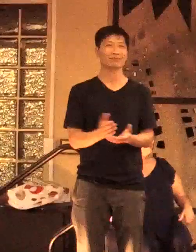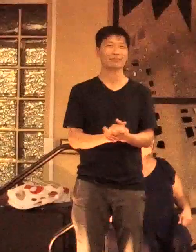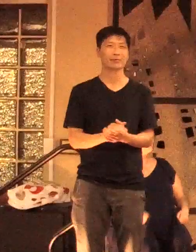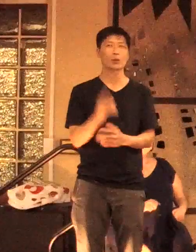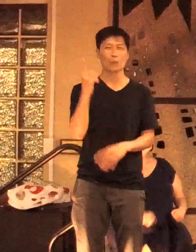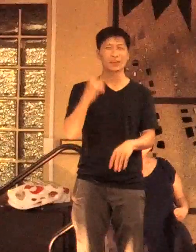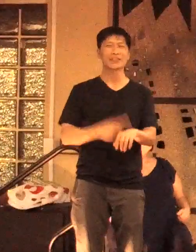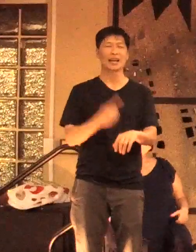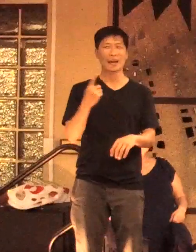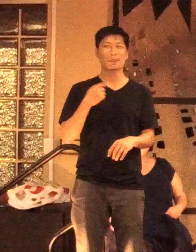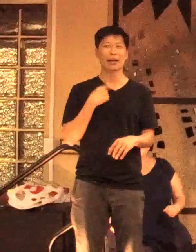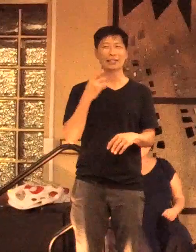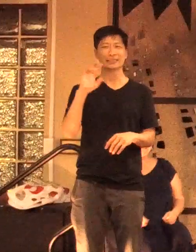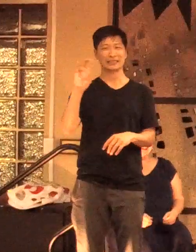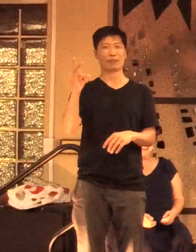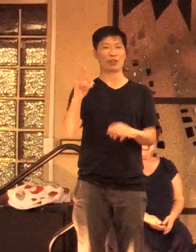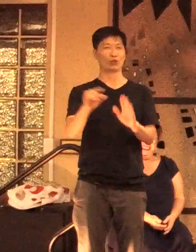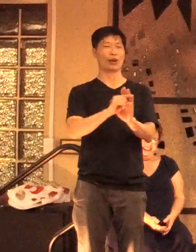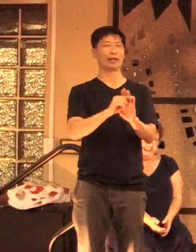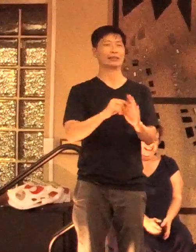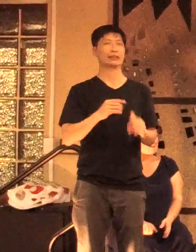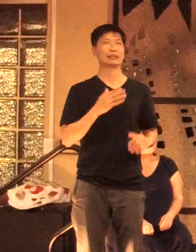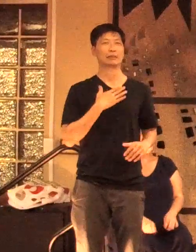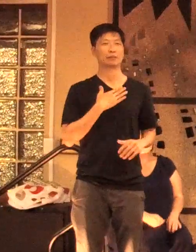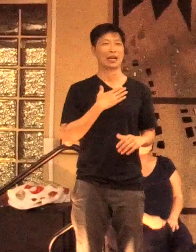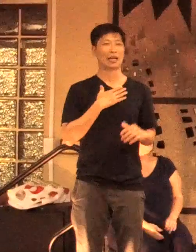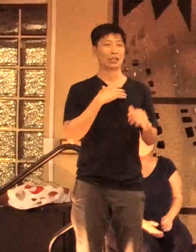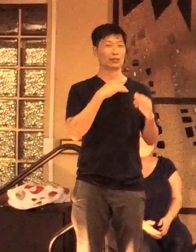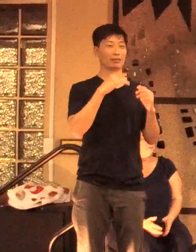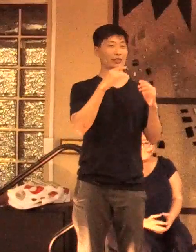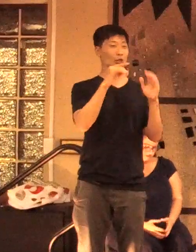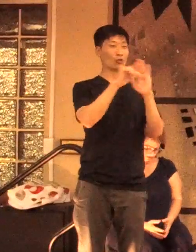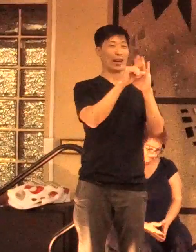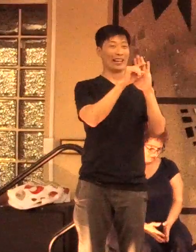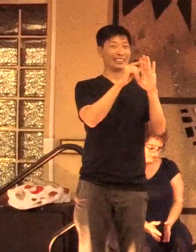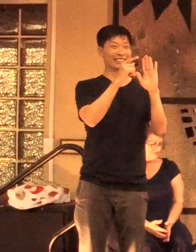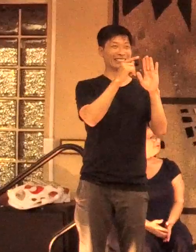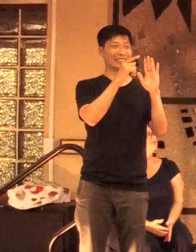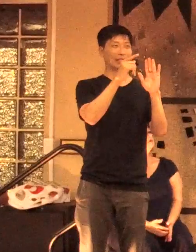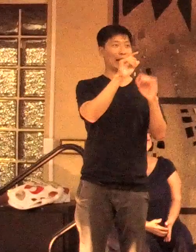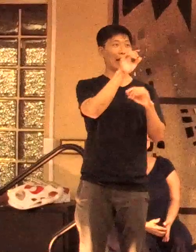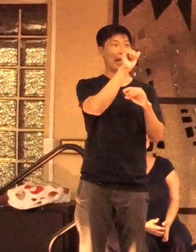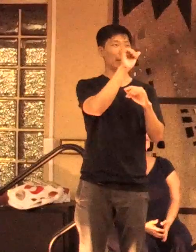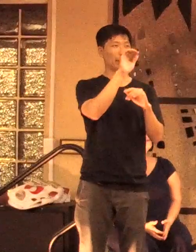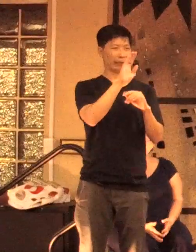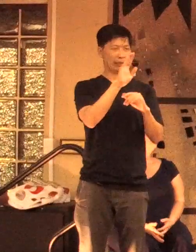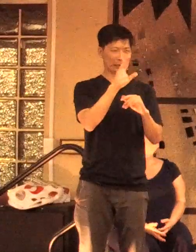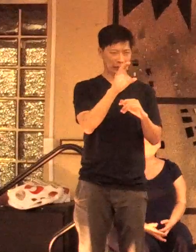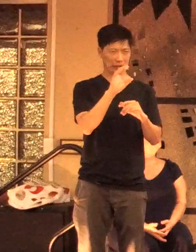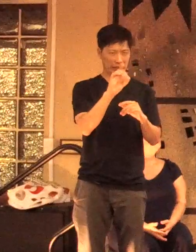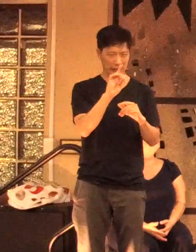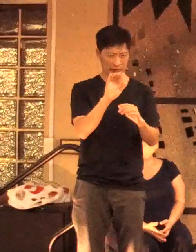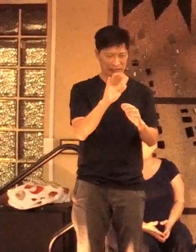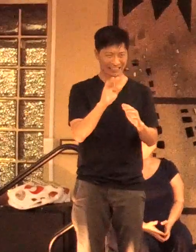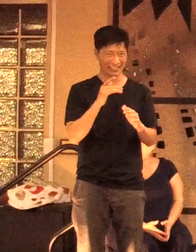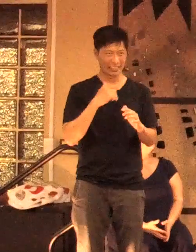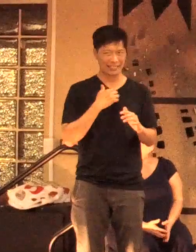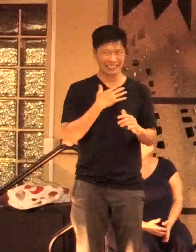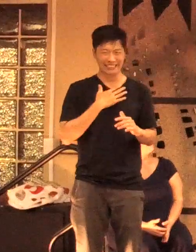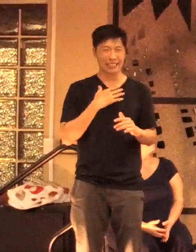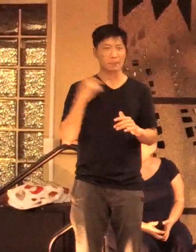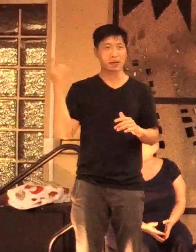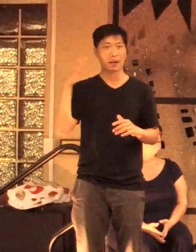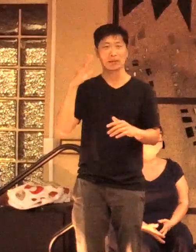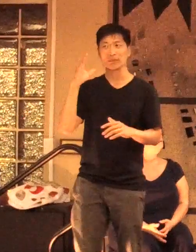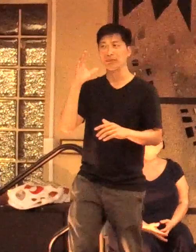There was one time in 7th grade where my grades were dropping, and my teacher, she said that she's